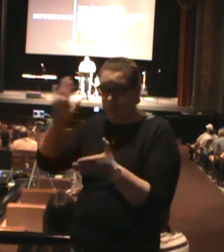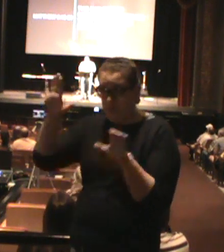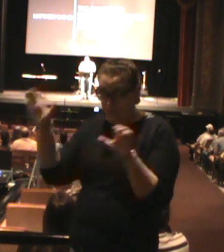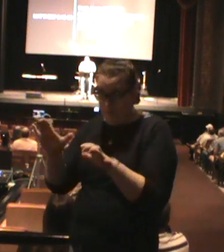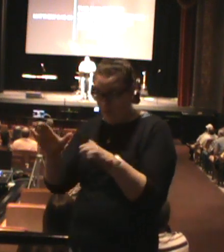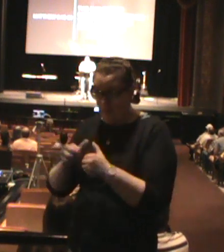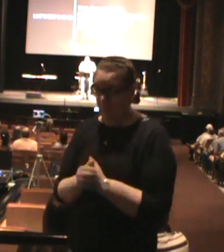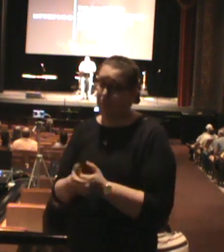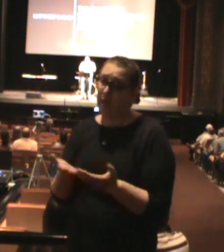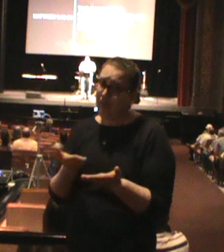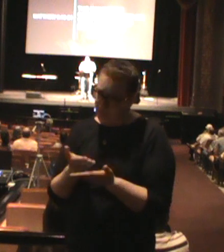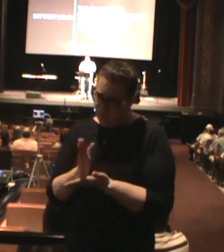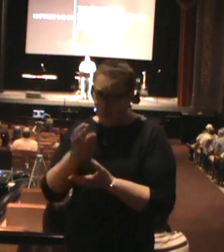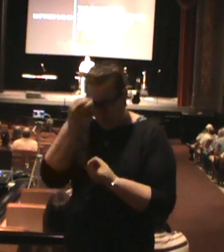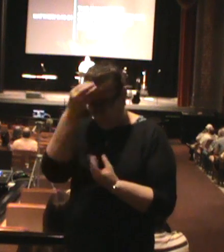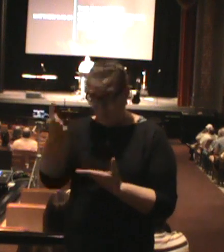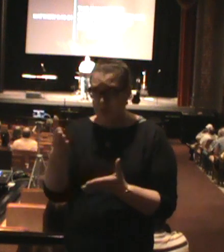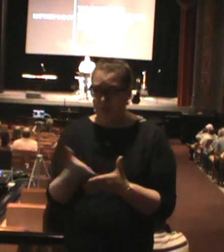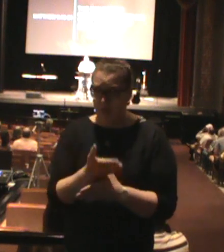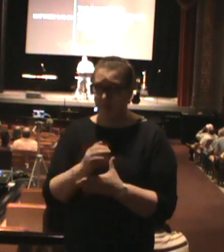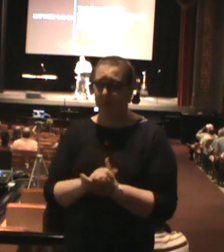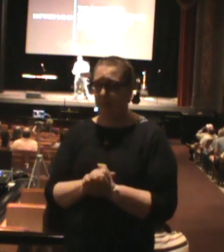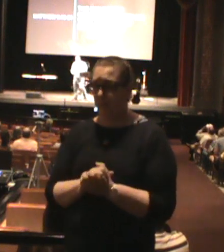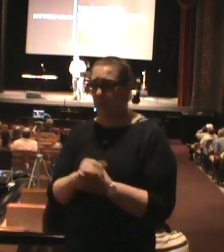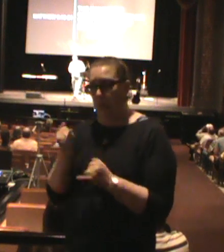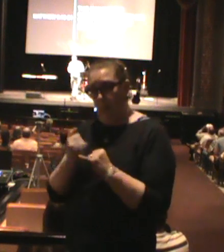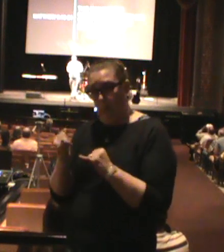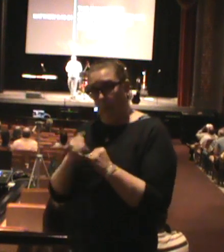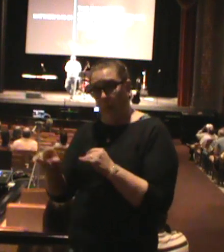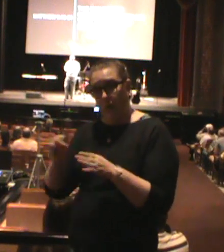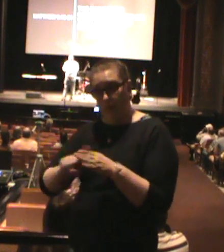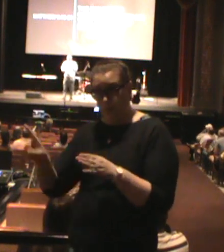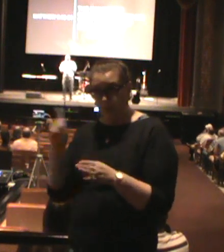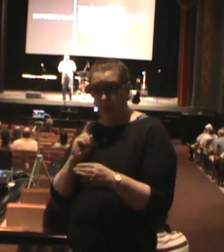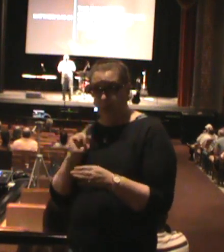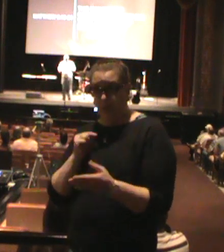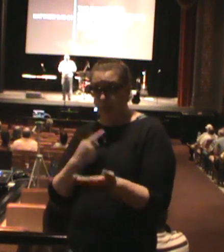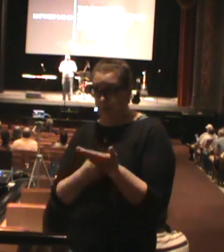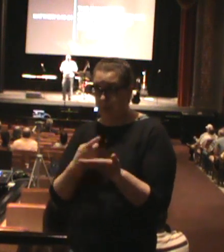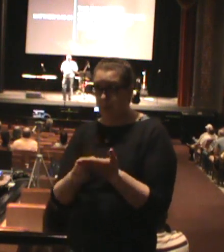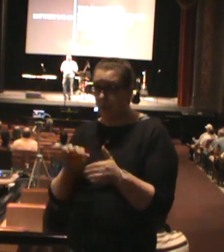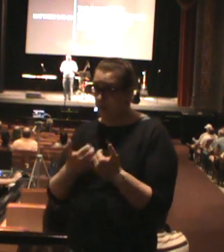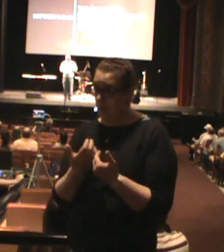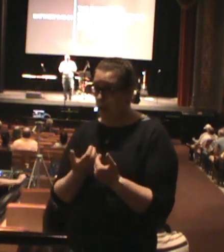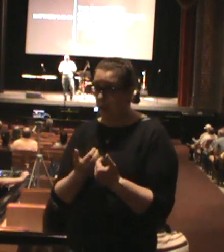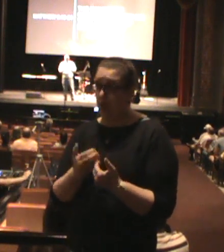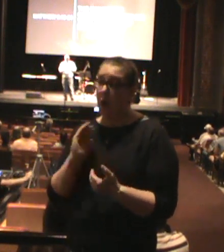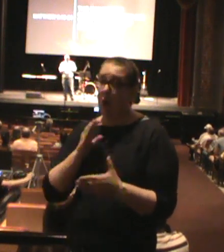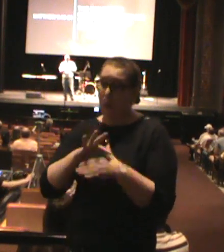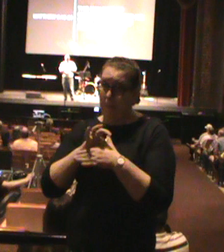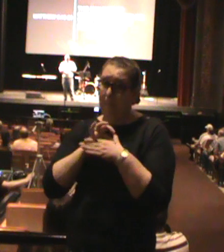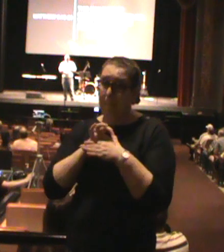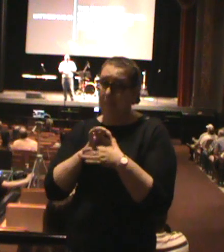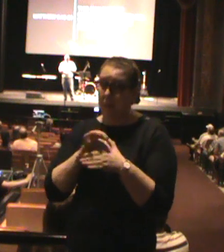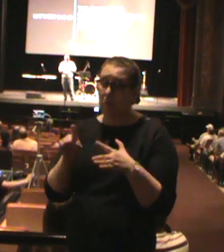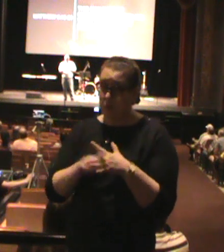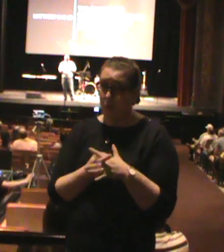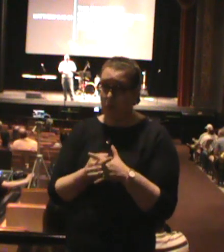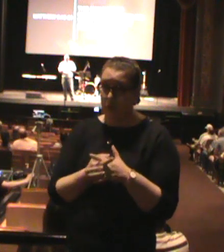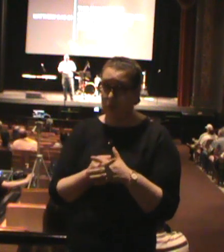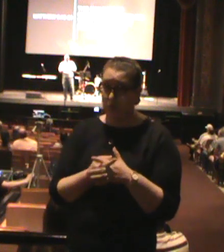up, I want to share with you, last week I talked about how our meat source was going away. Remember